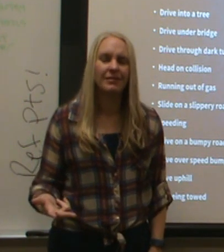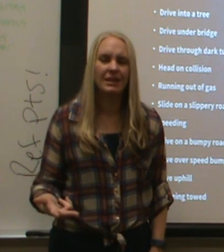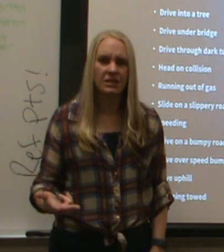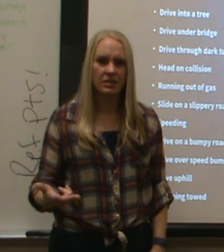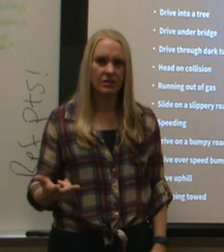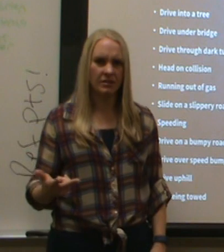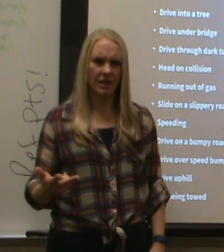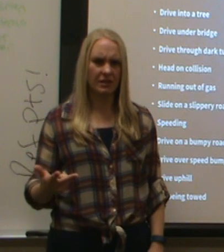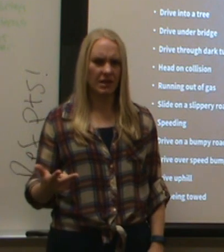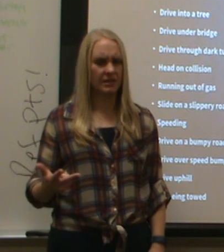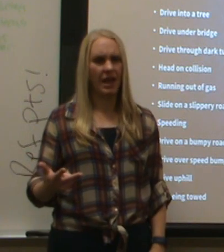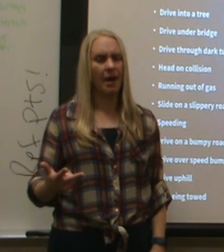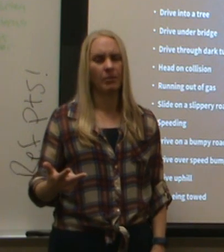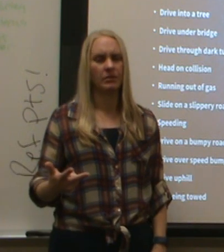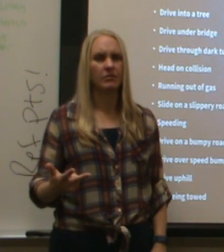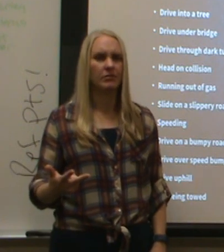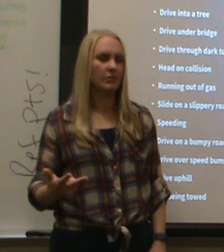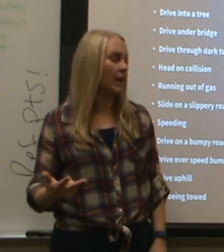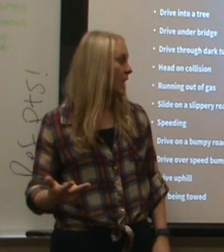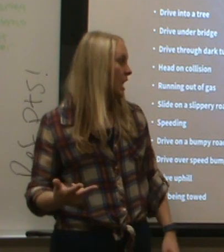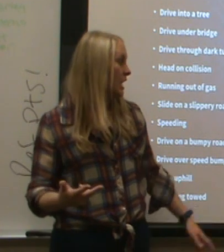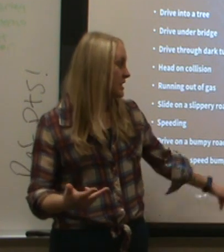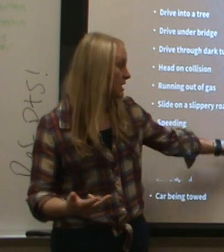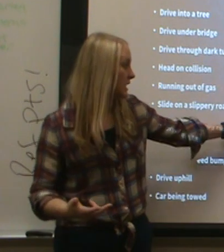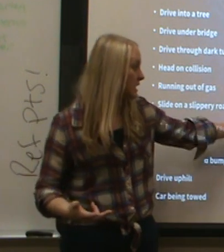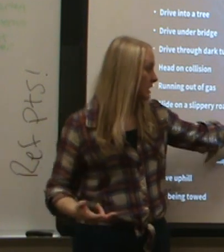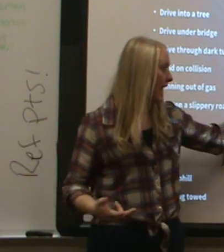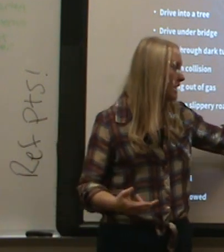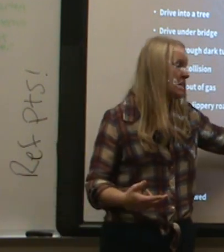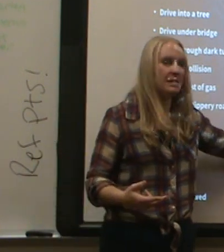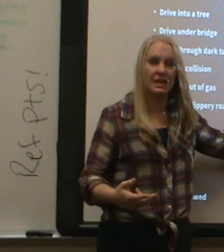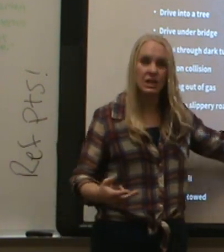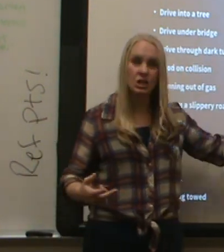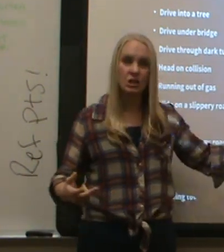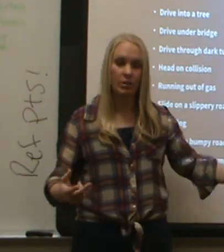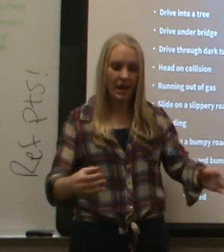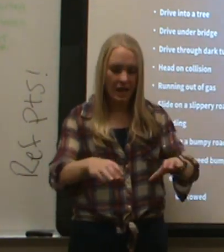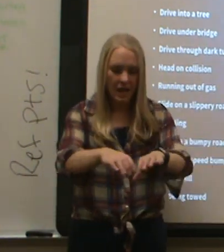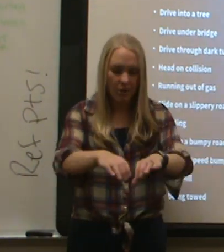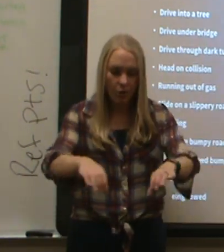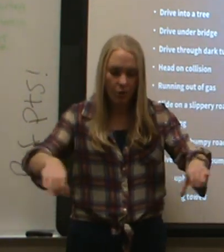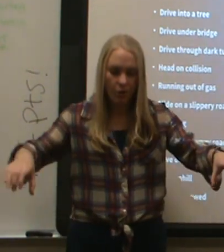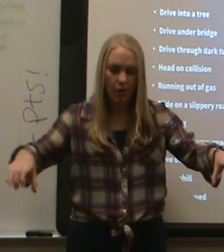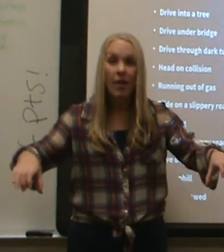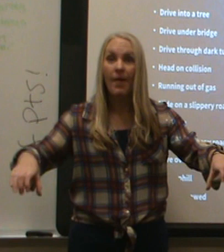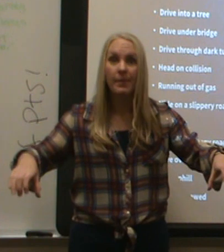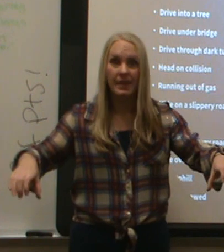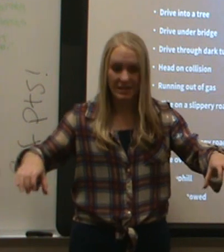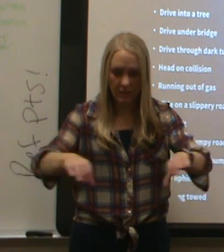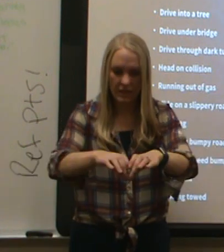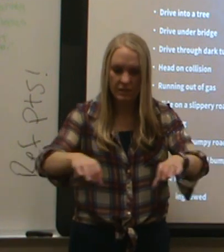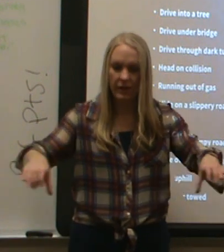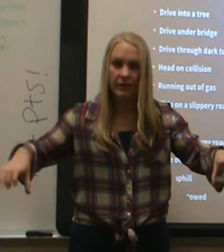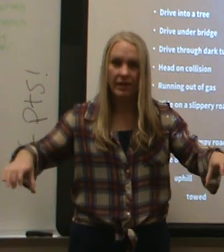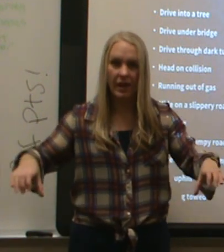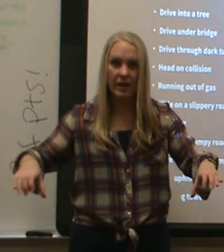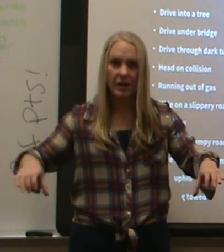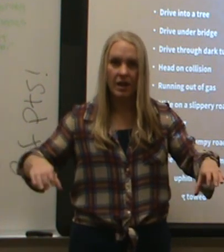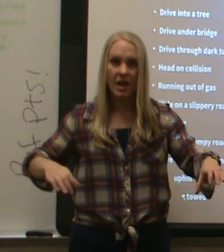That doesn't happen, right? Did it land in a ditch, right? That's a classifier right there.